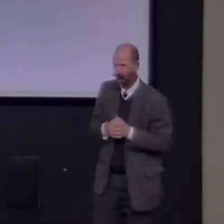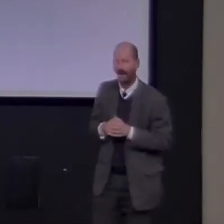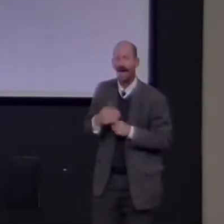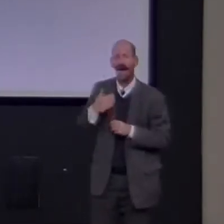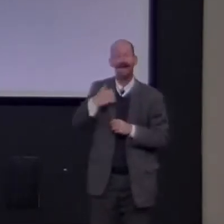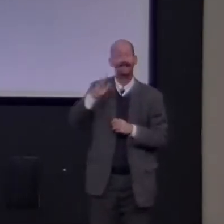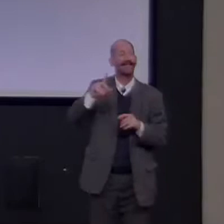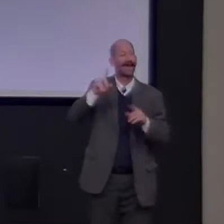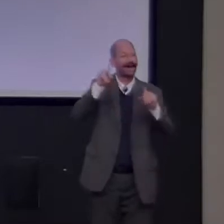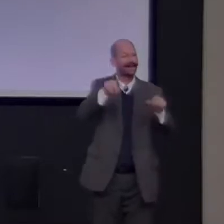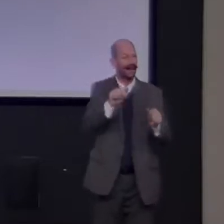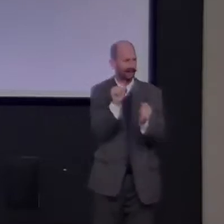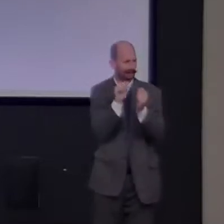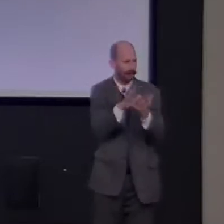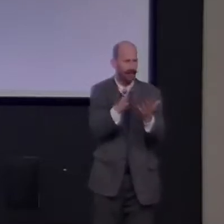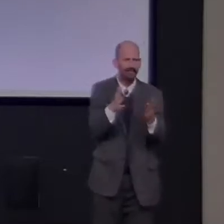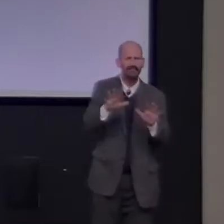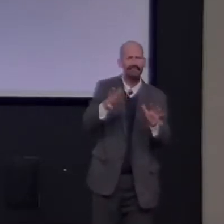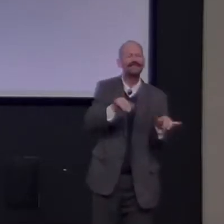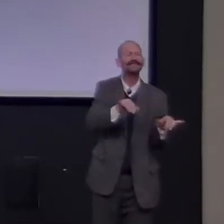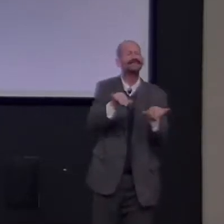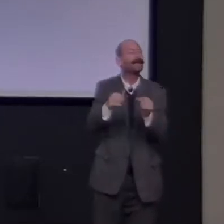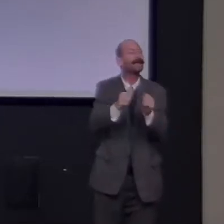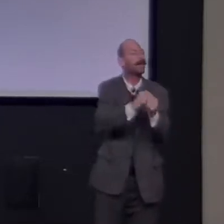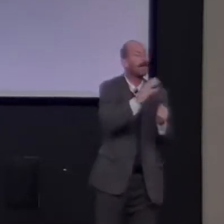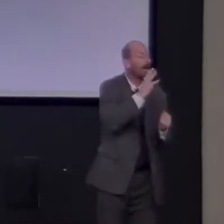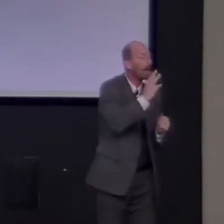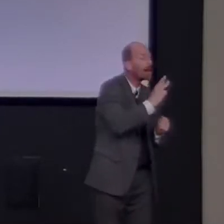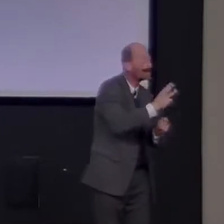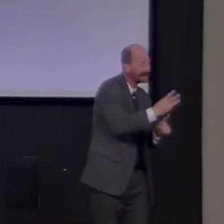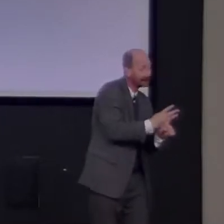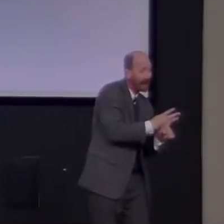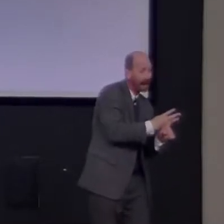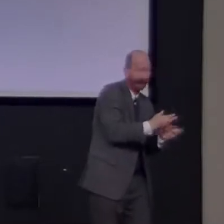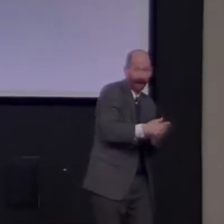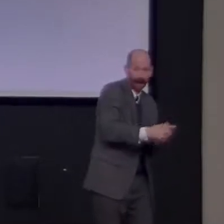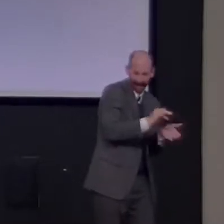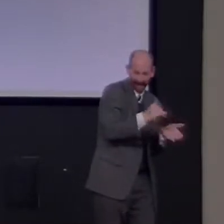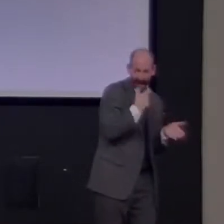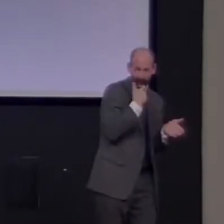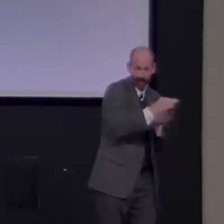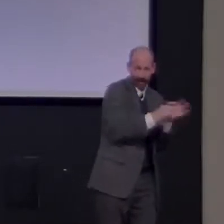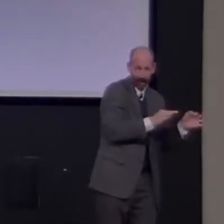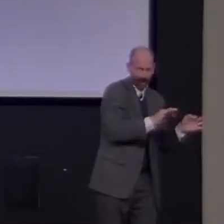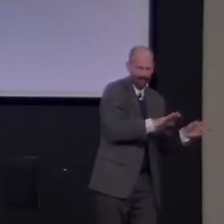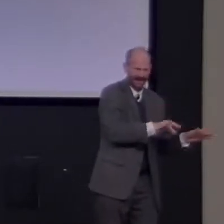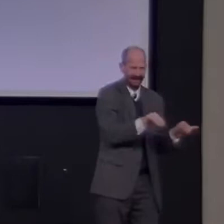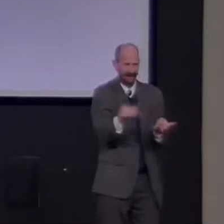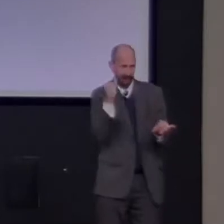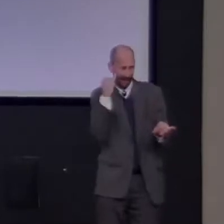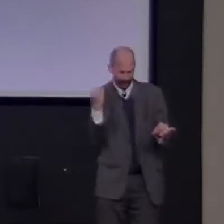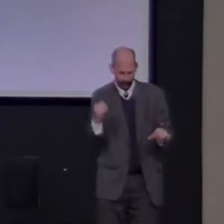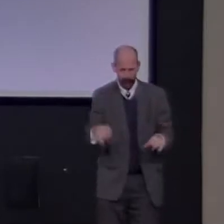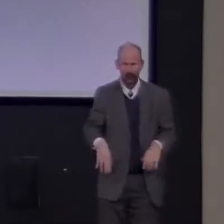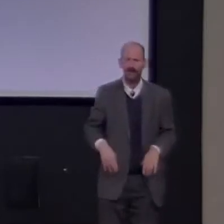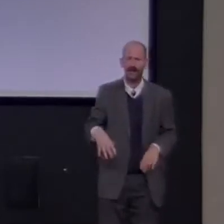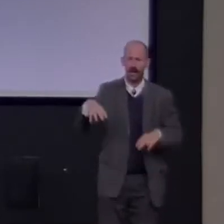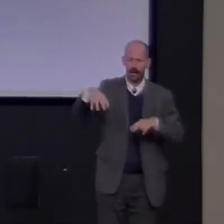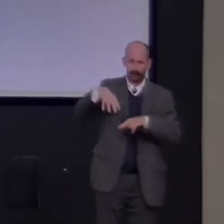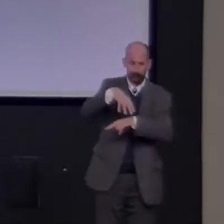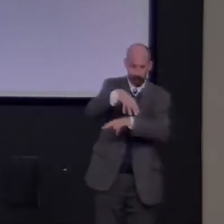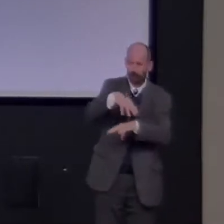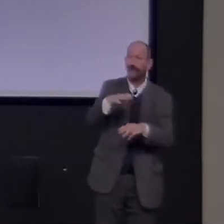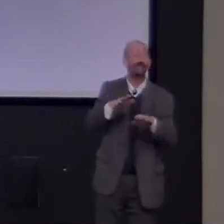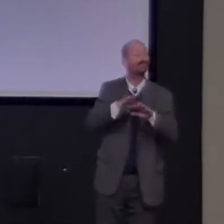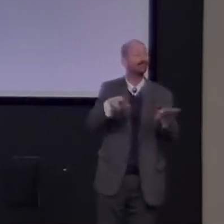method, very similar to the one used with the 6-month-old infants that I showed you before. In the scanner, the children had to do